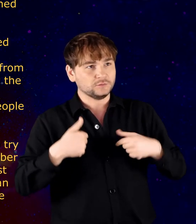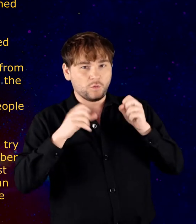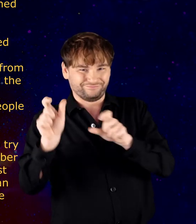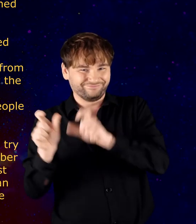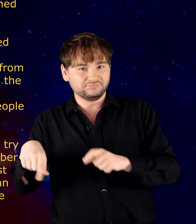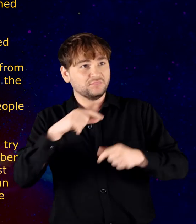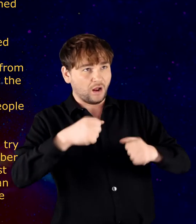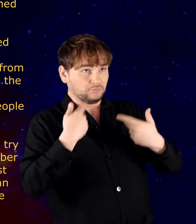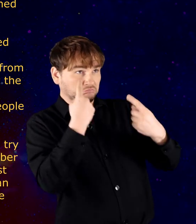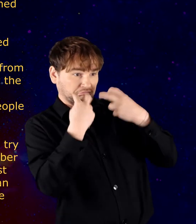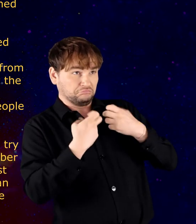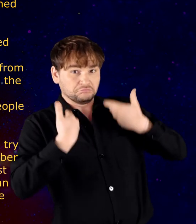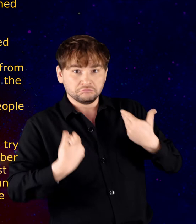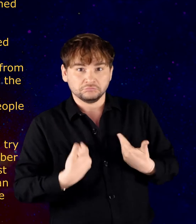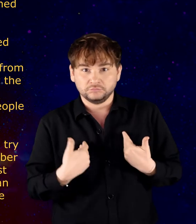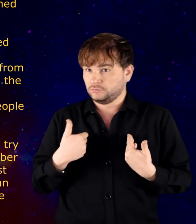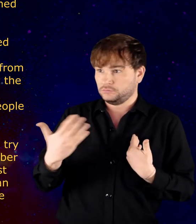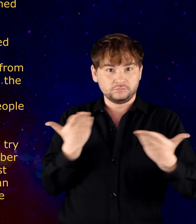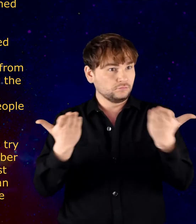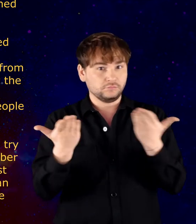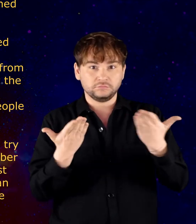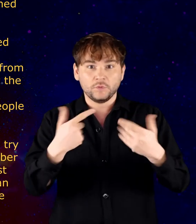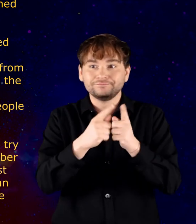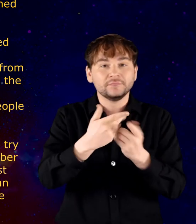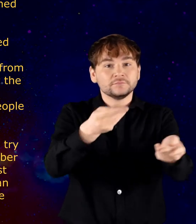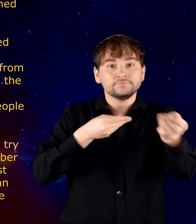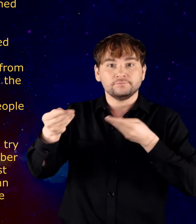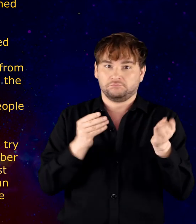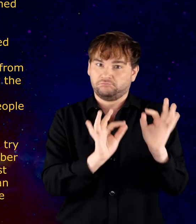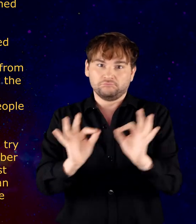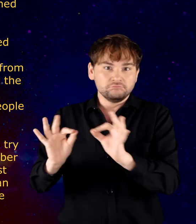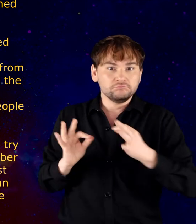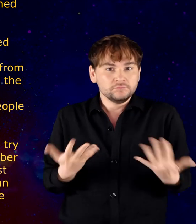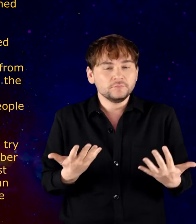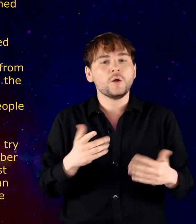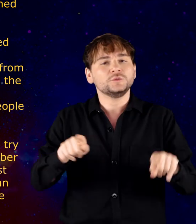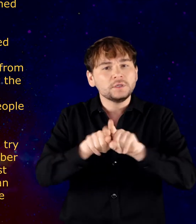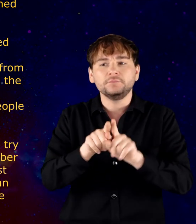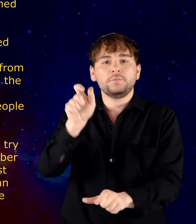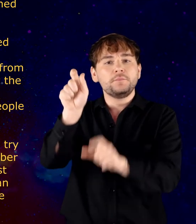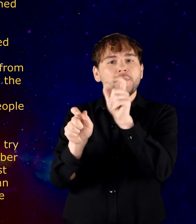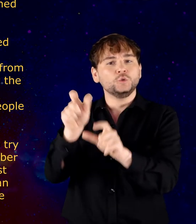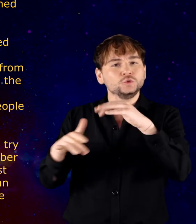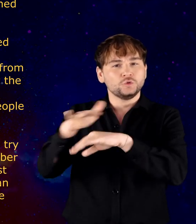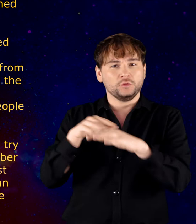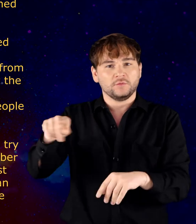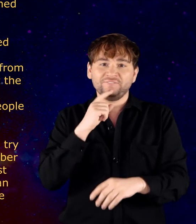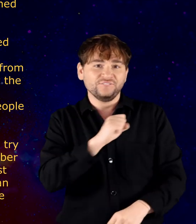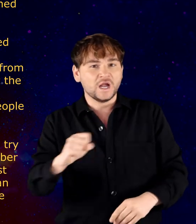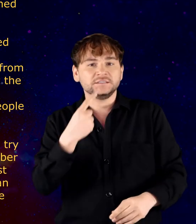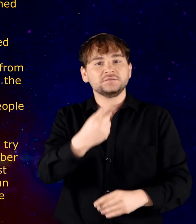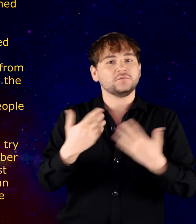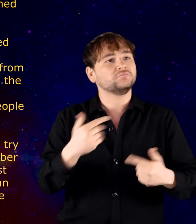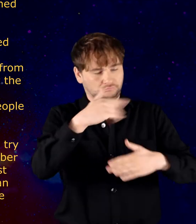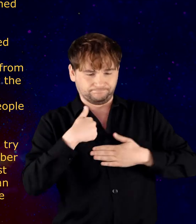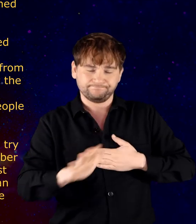response, and in particular, how people immediately offered themselves as volunteers